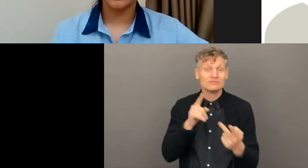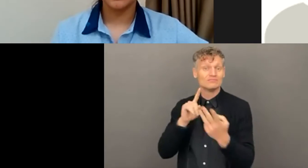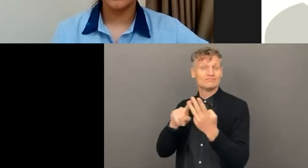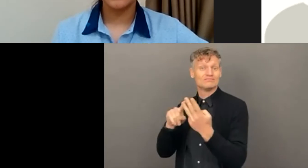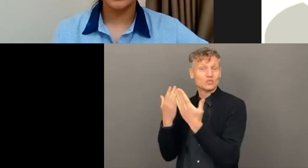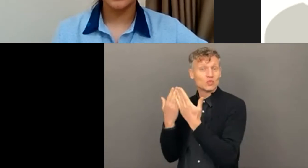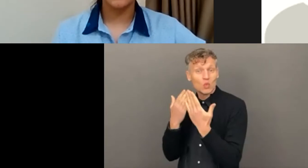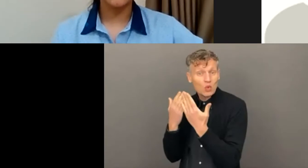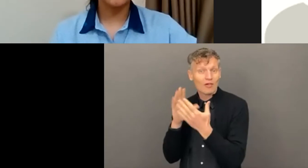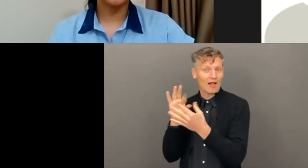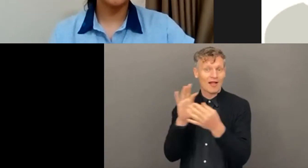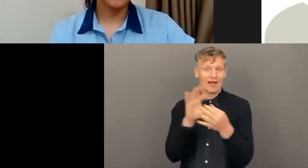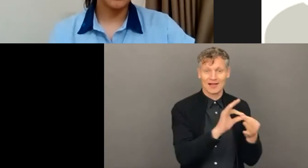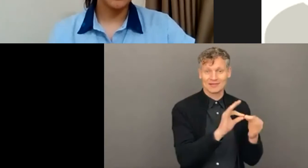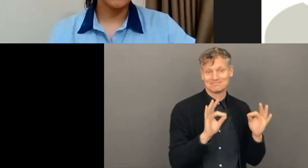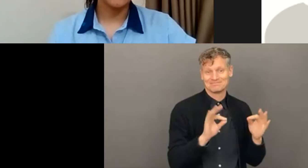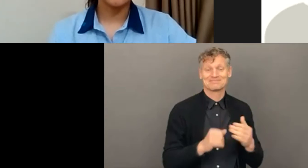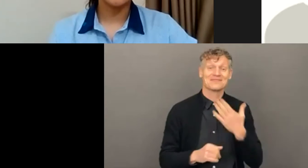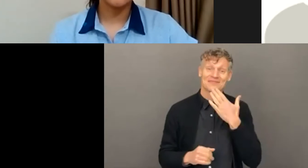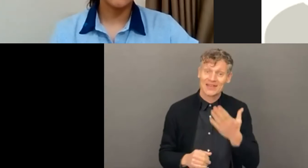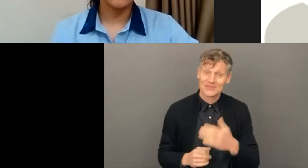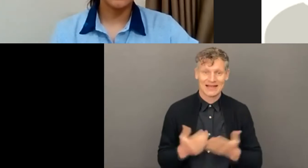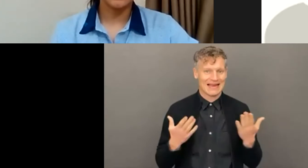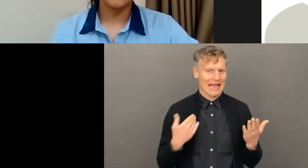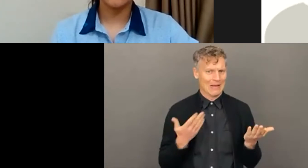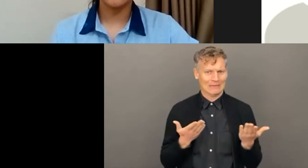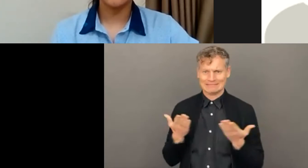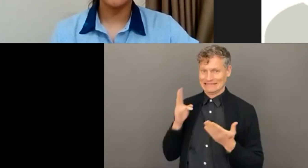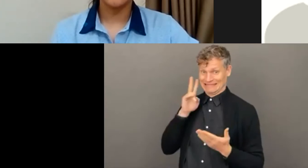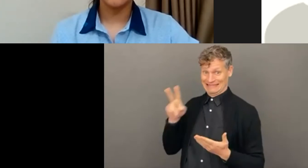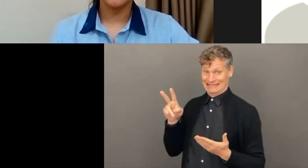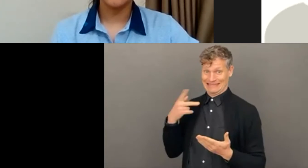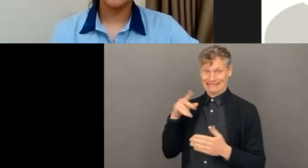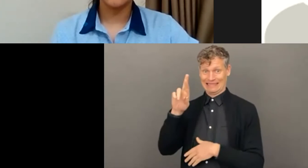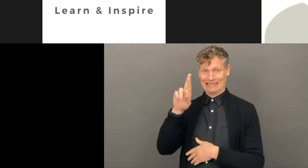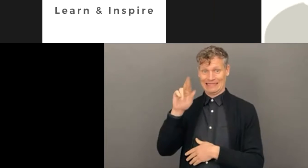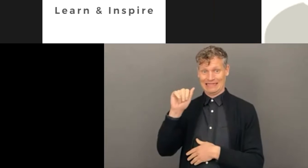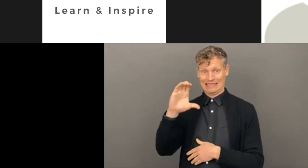that. Okay, I'm looking at our controller Rachel,